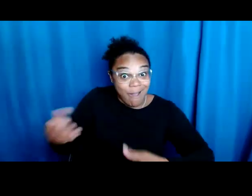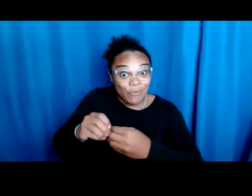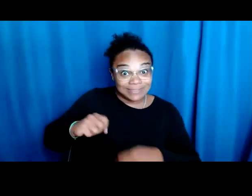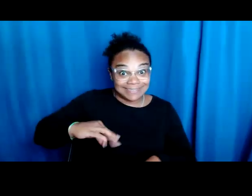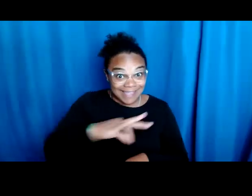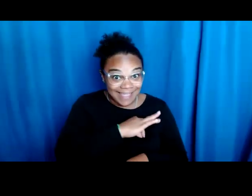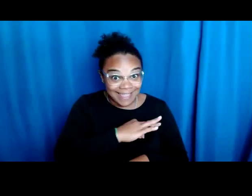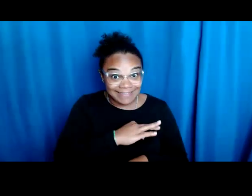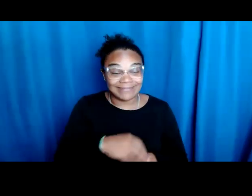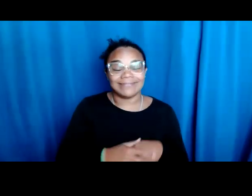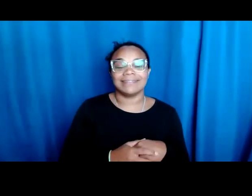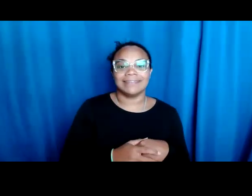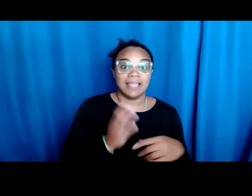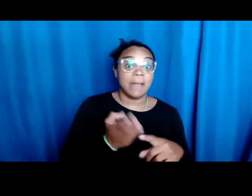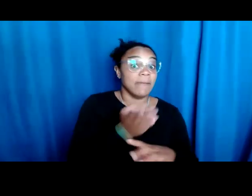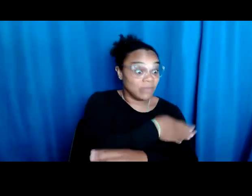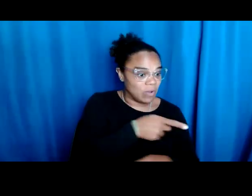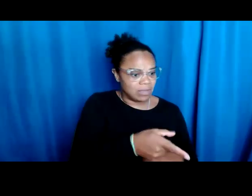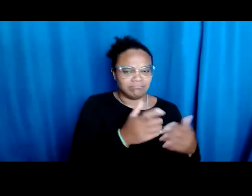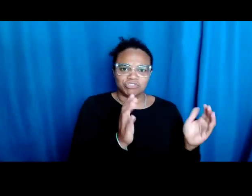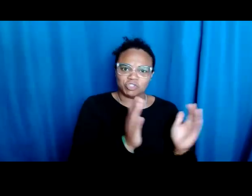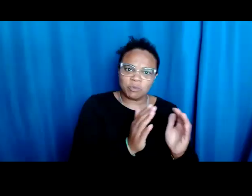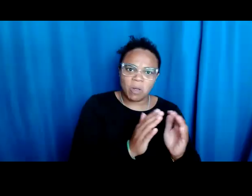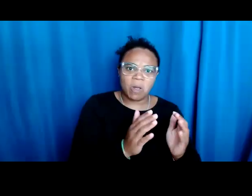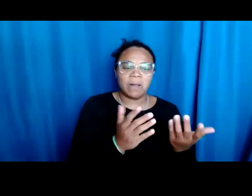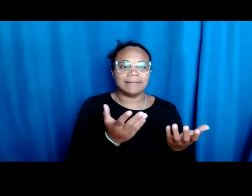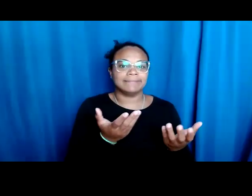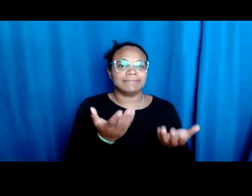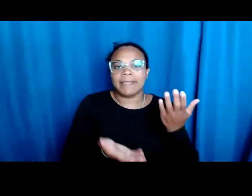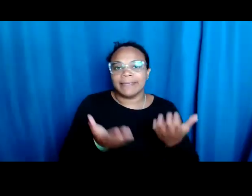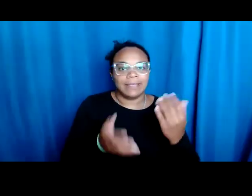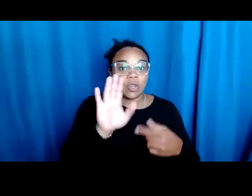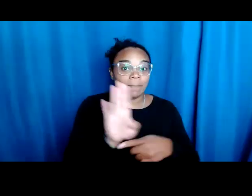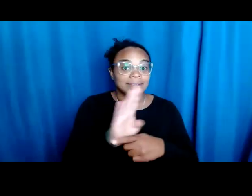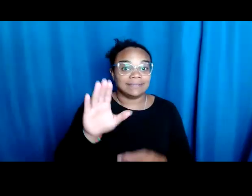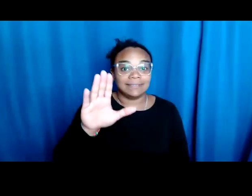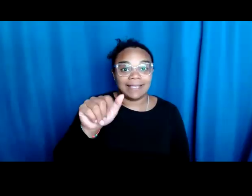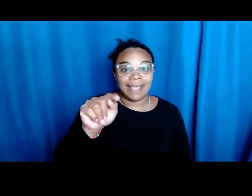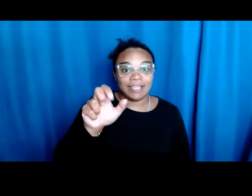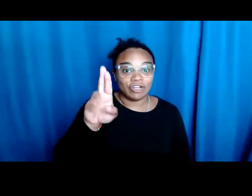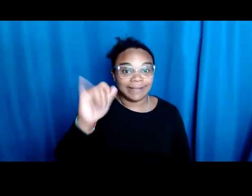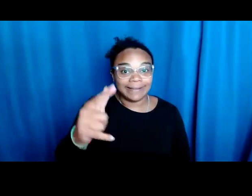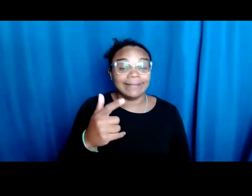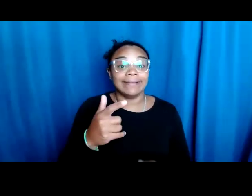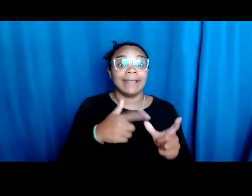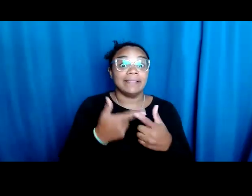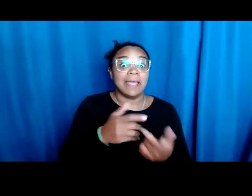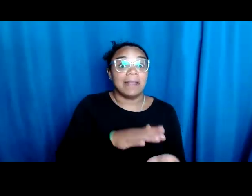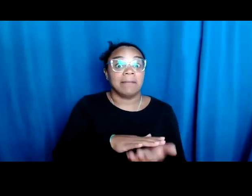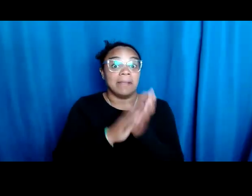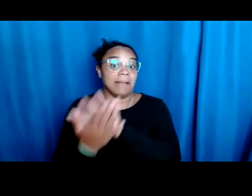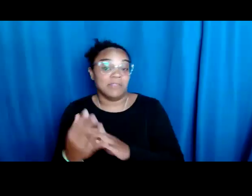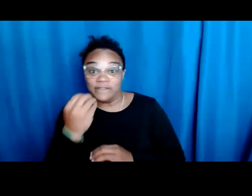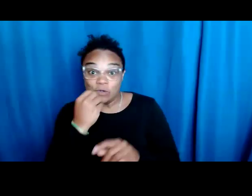you've gone from a small, maybe caterer, went to a food truck, you took the leap